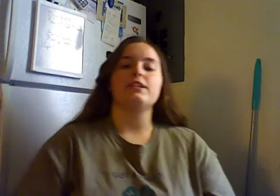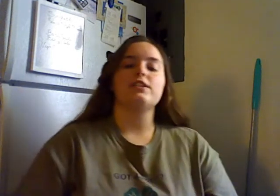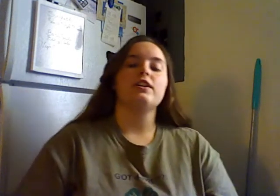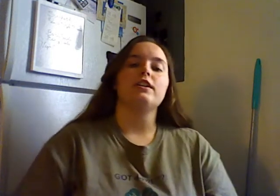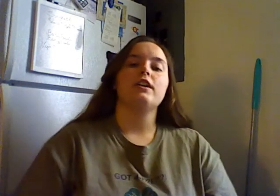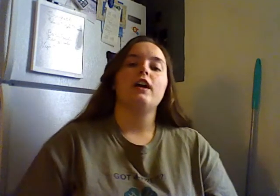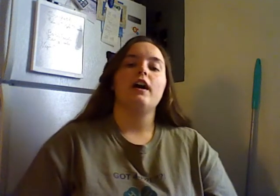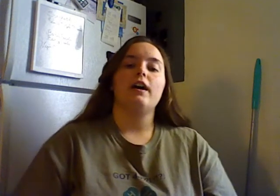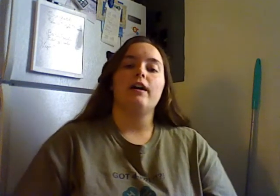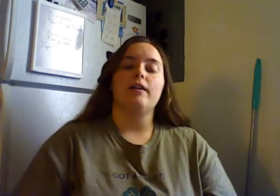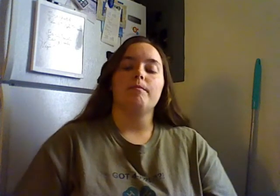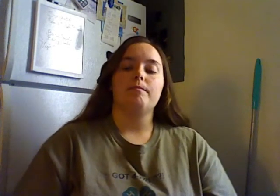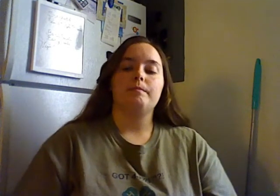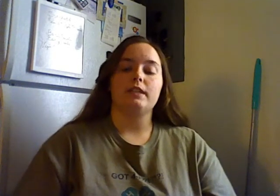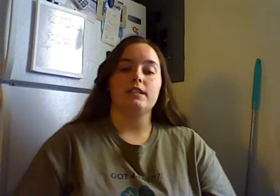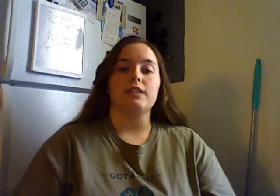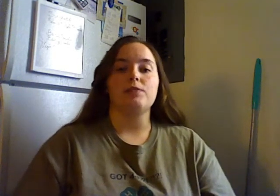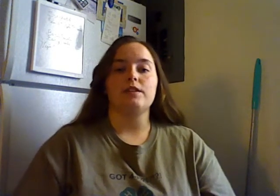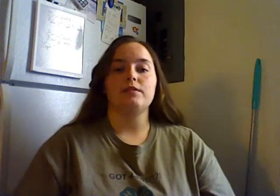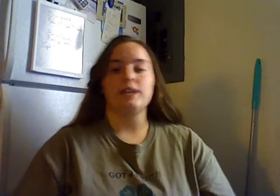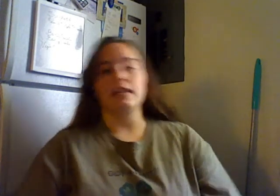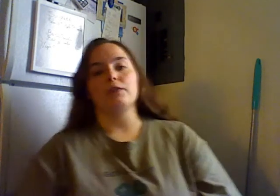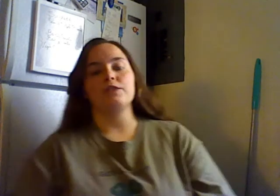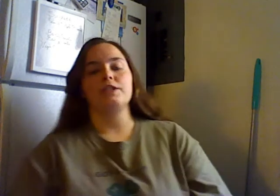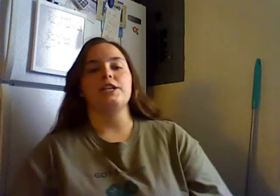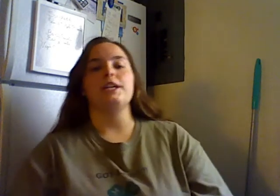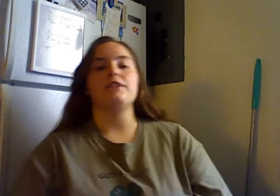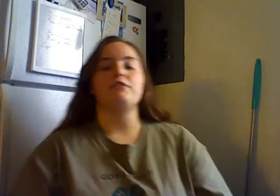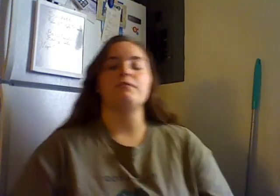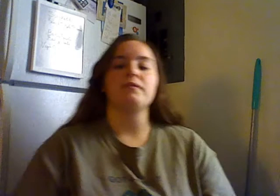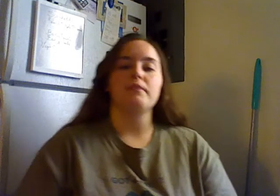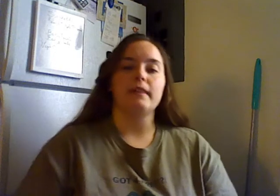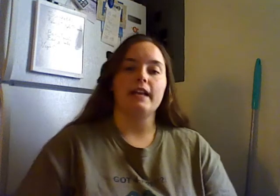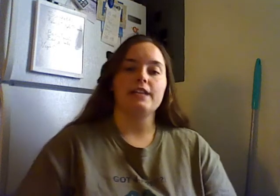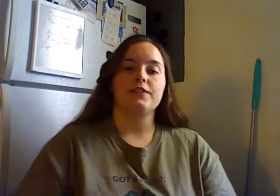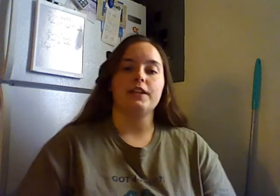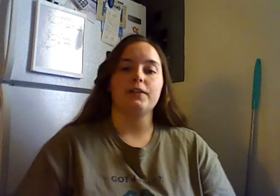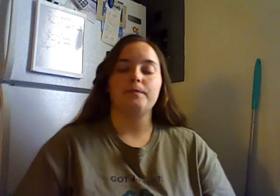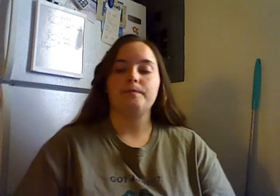start, because that's where sign language originated, if you remember from my last video.